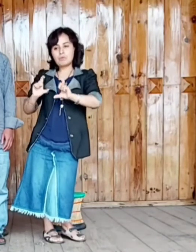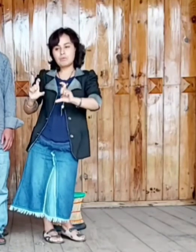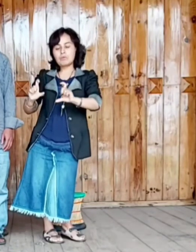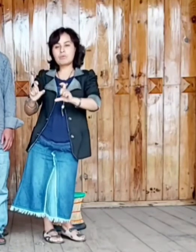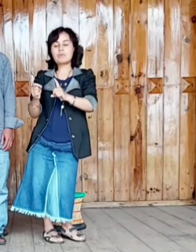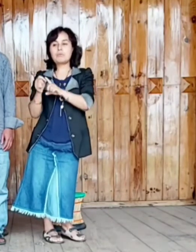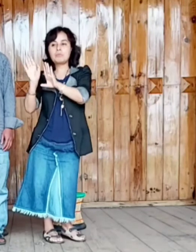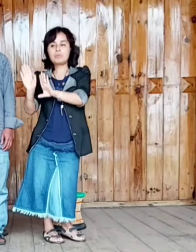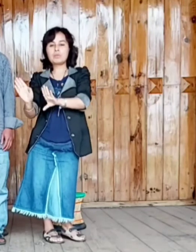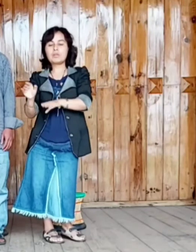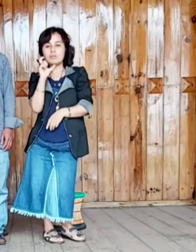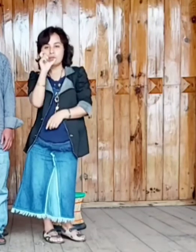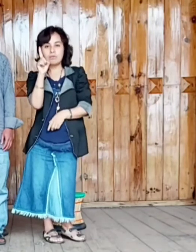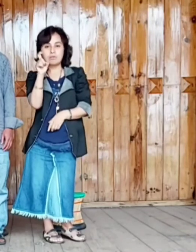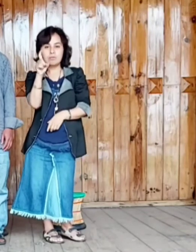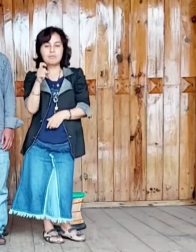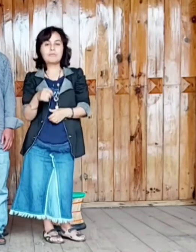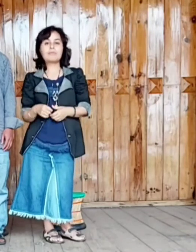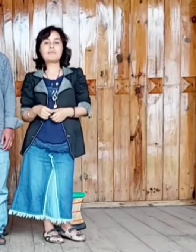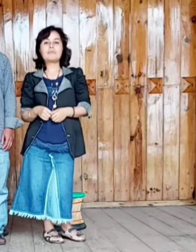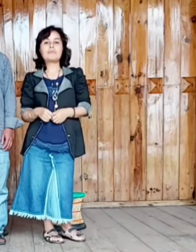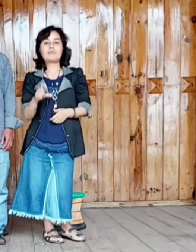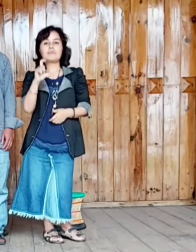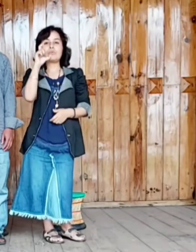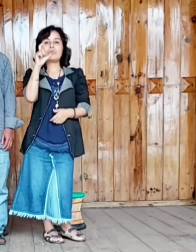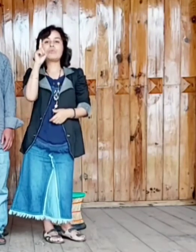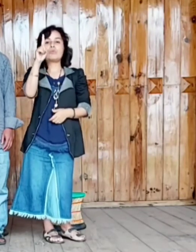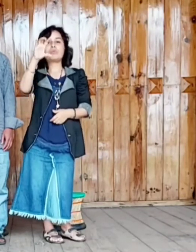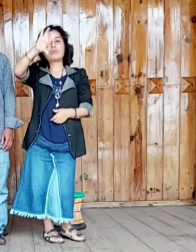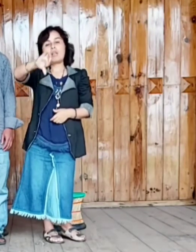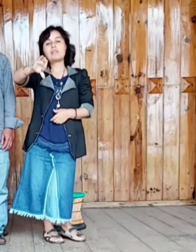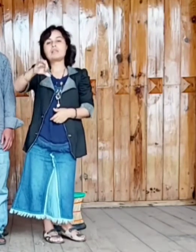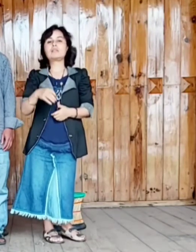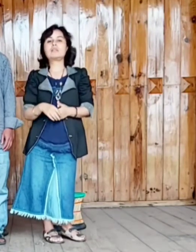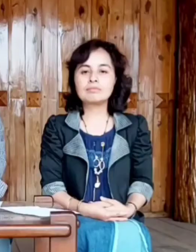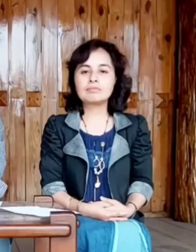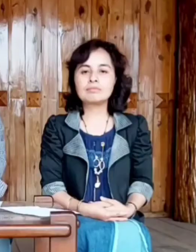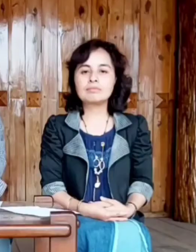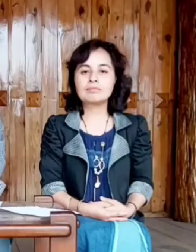na uli uknyang jingpang Covid-19